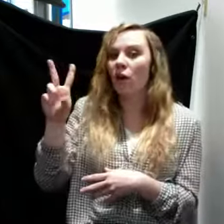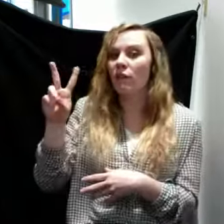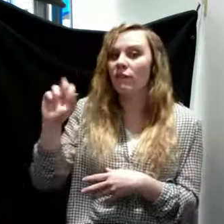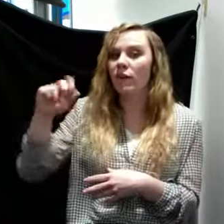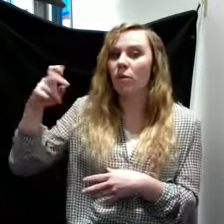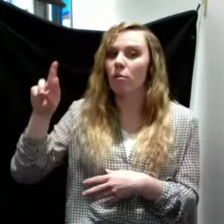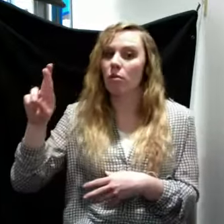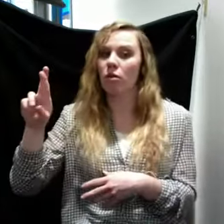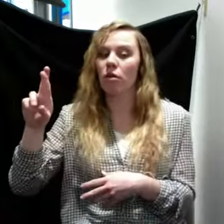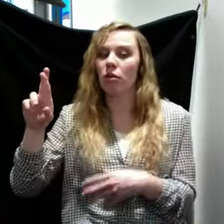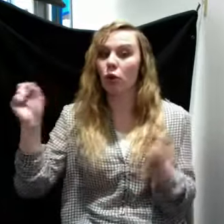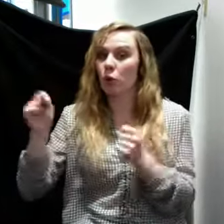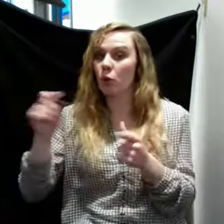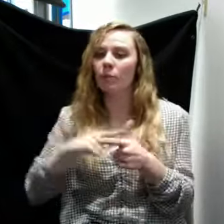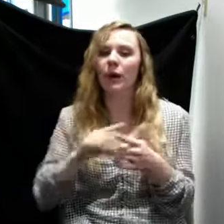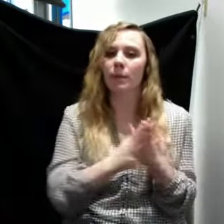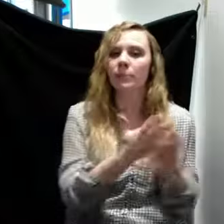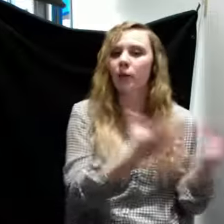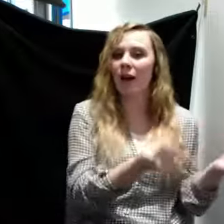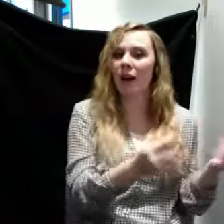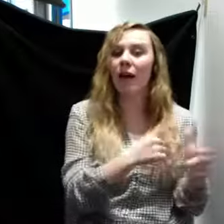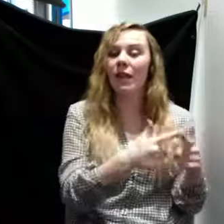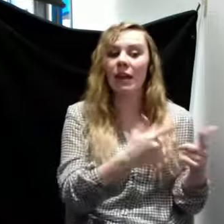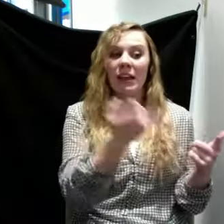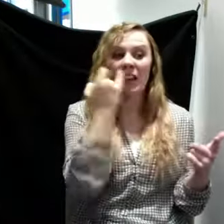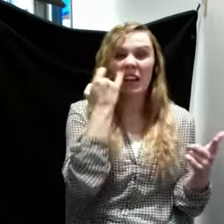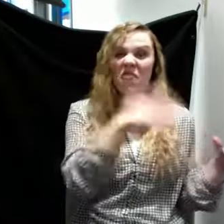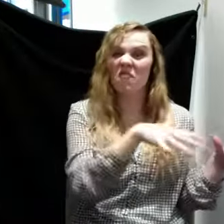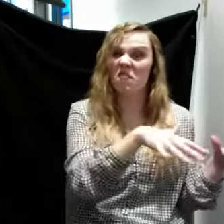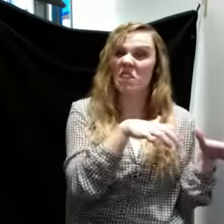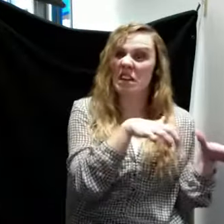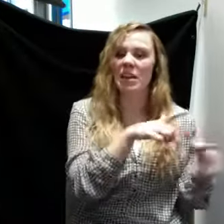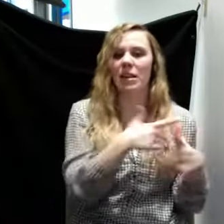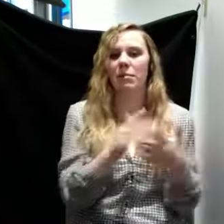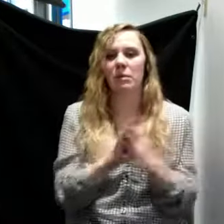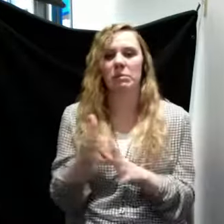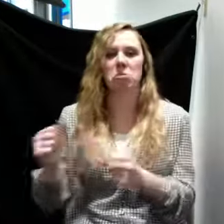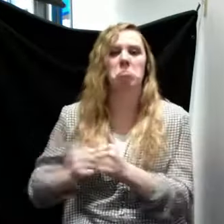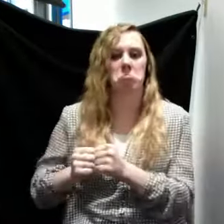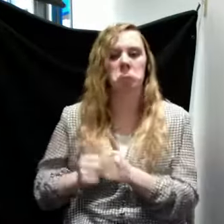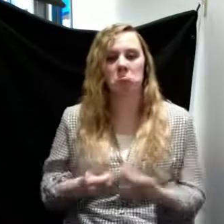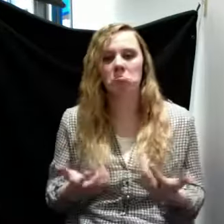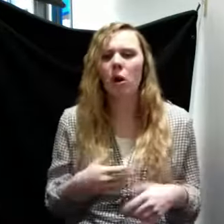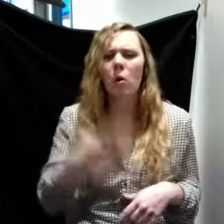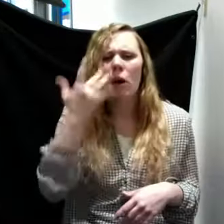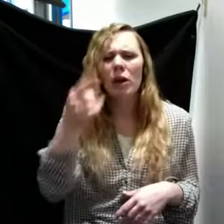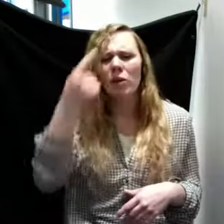solid. Why do you think that the water vapor in the air is collecting on the outside of the Pepsi?